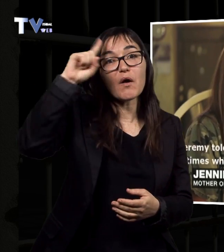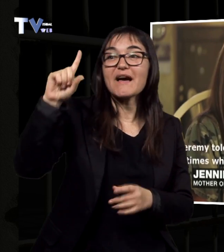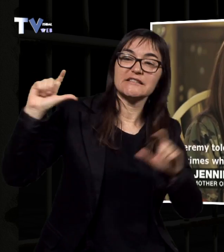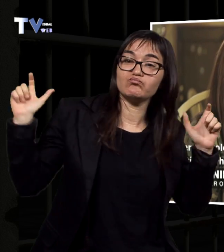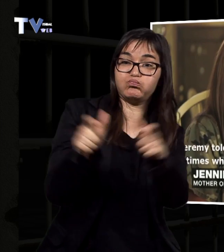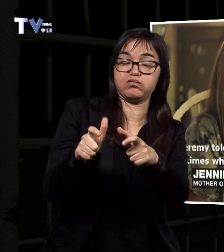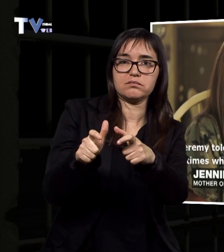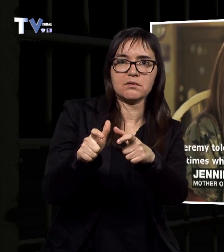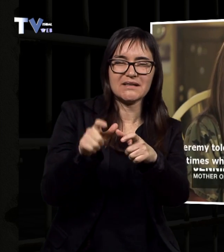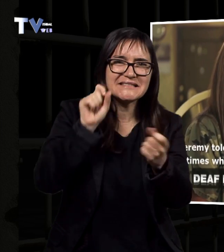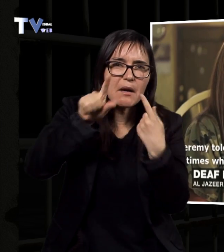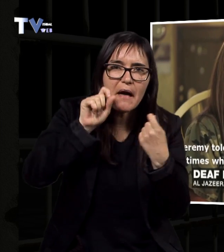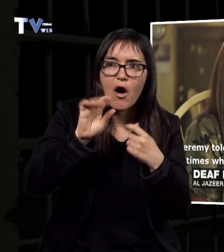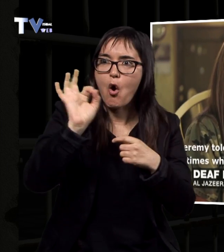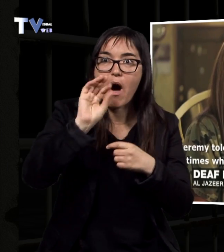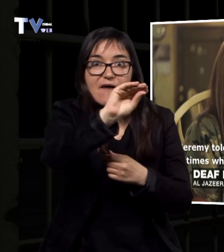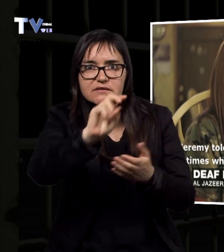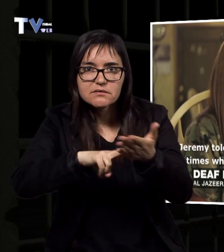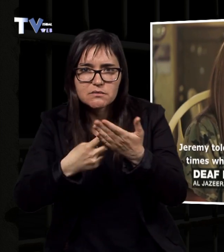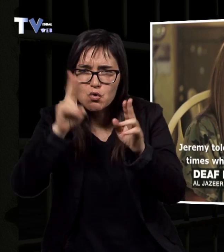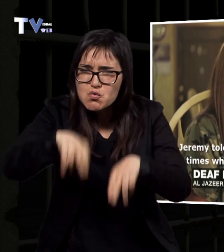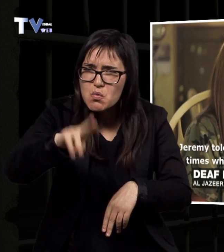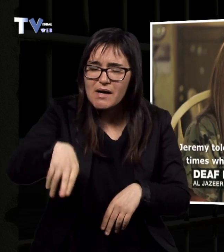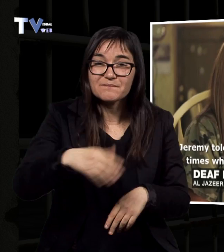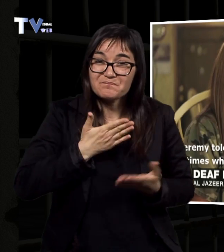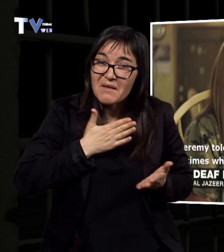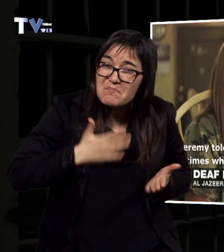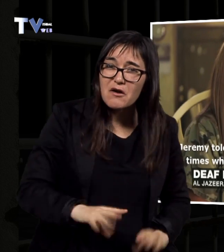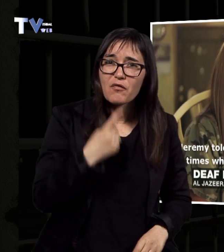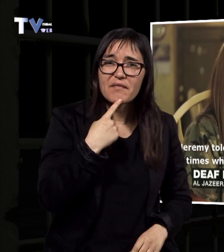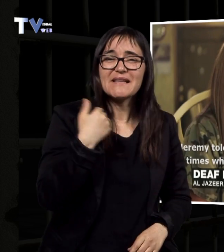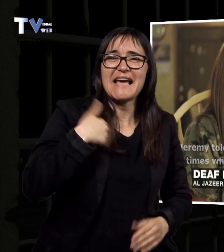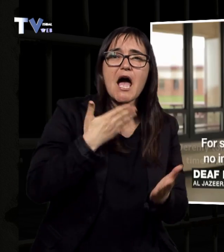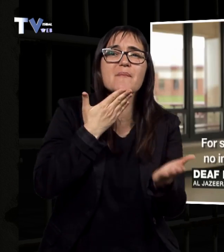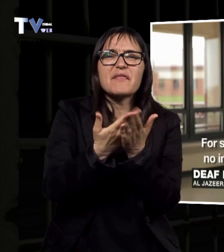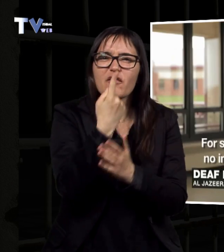interpreter. Jeremy told me he asked for an interpreter 16 times while he was at Lawrence County Jail.